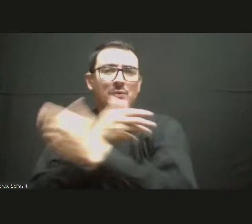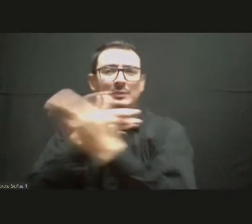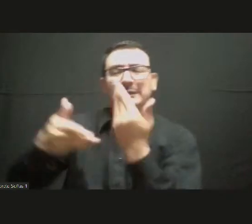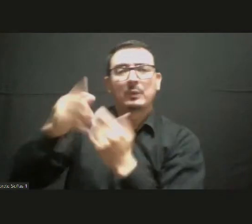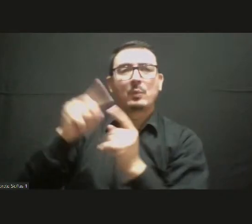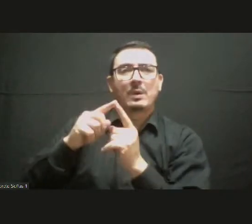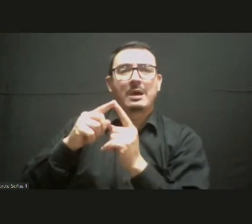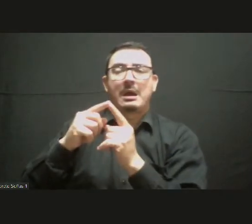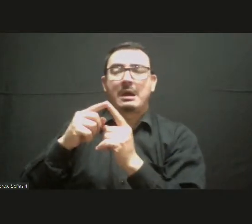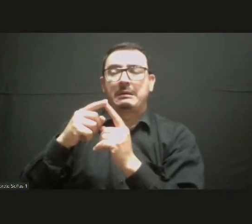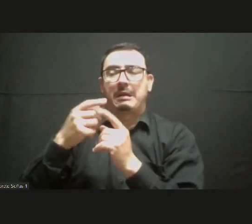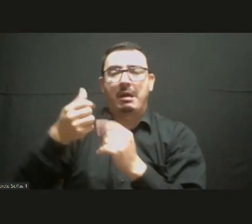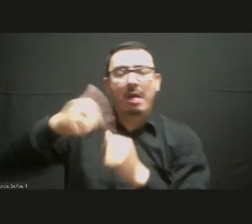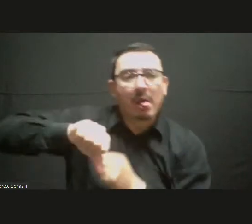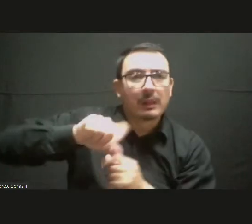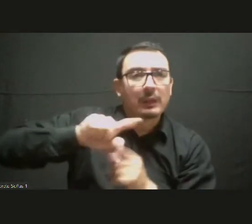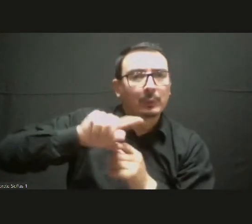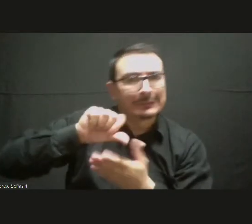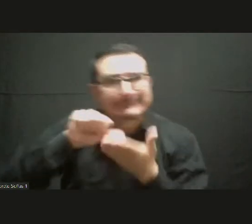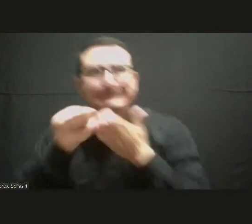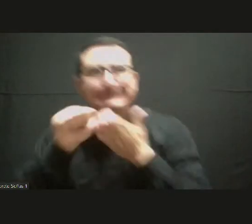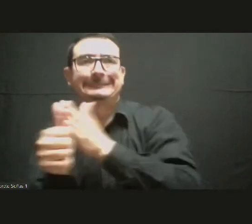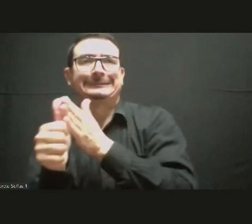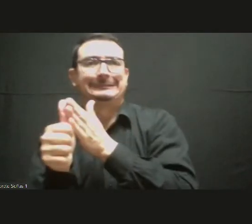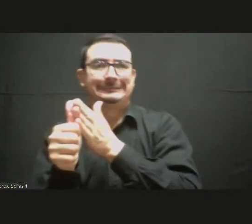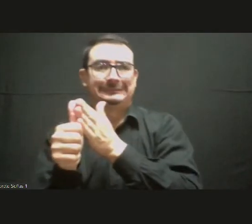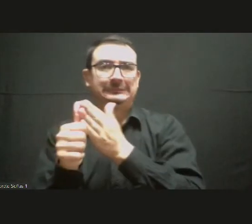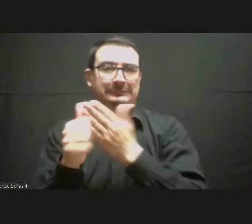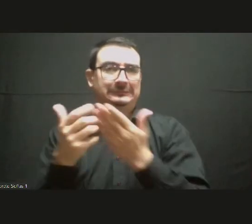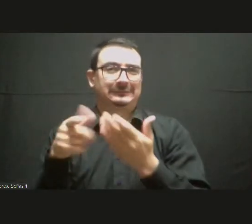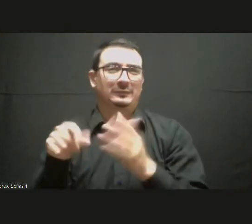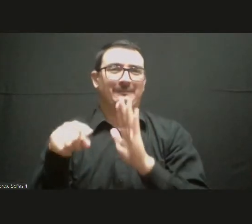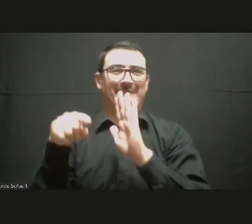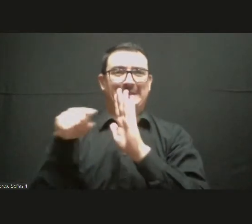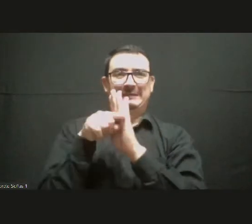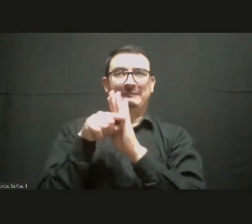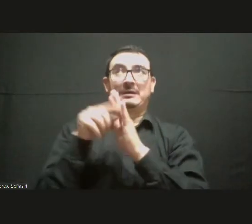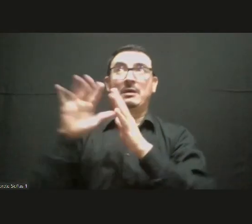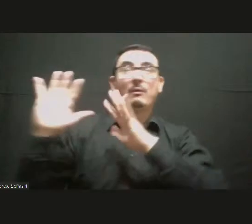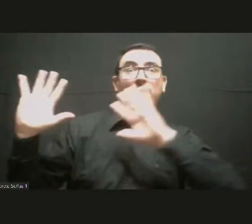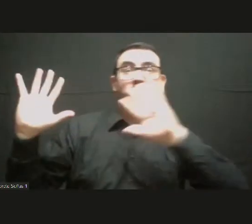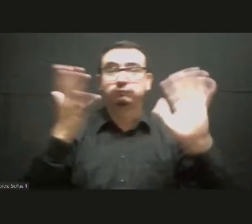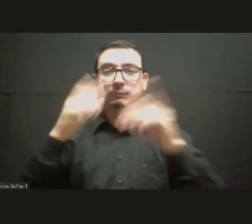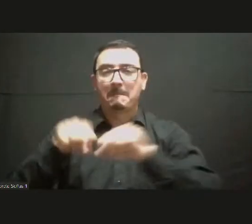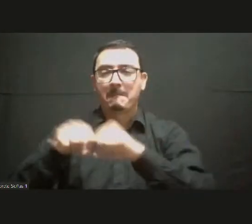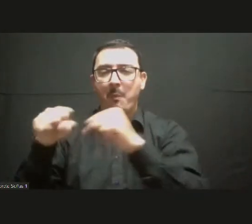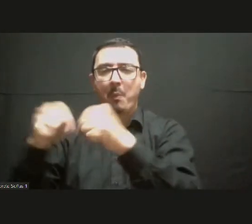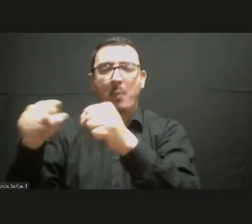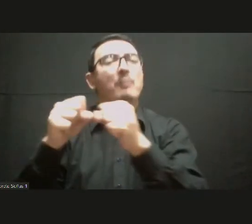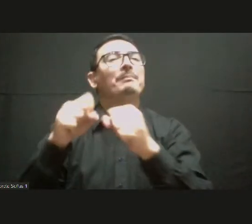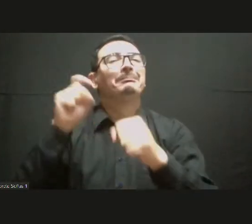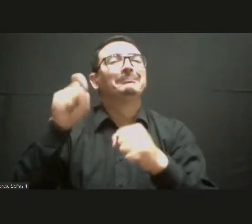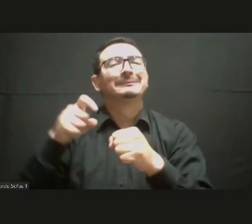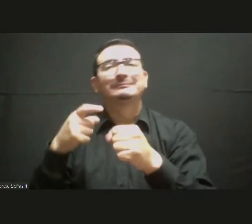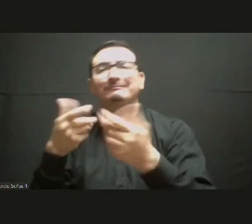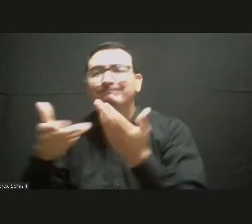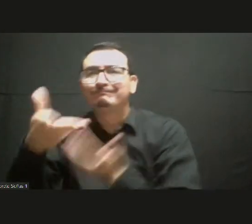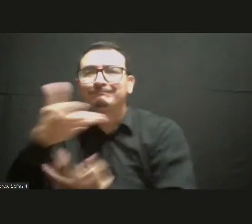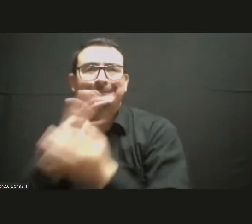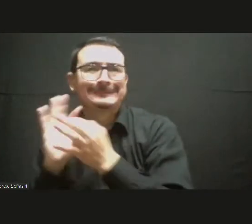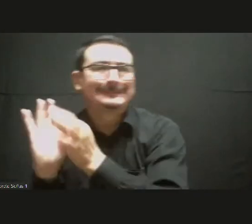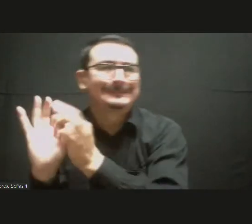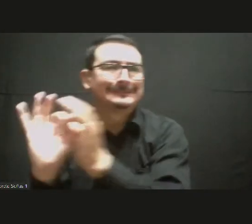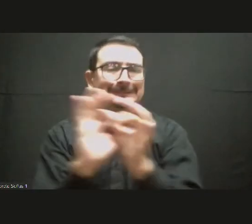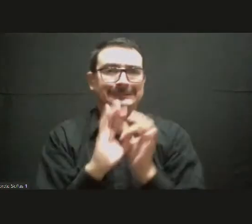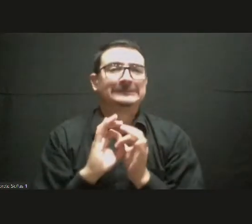of long-term regeneration of the tourism sector also hinges on the implementation of policy